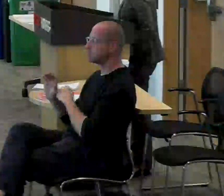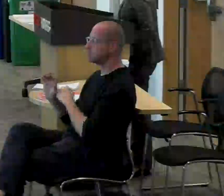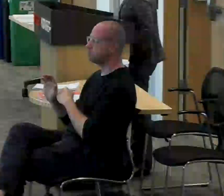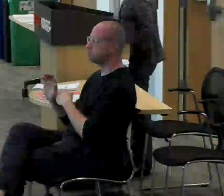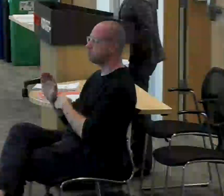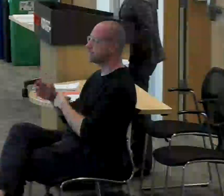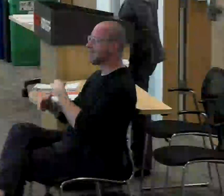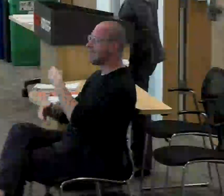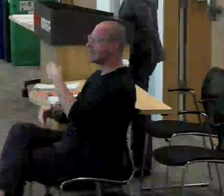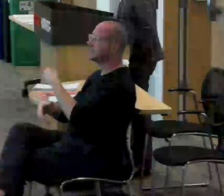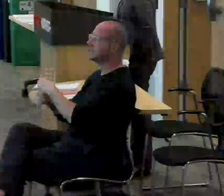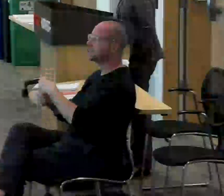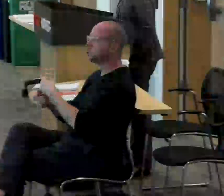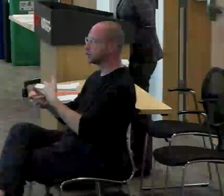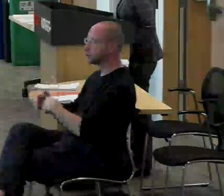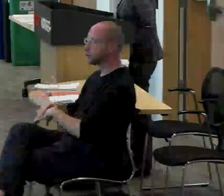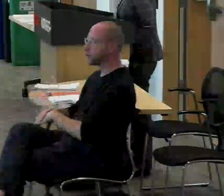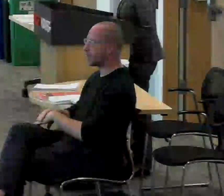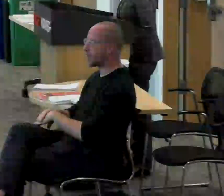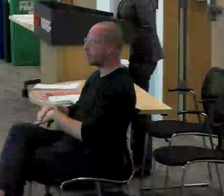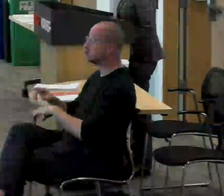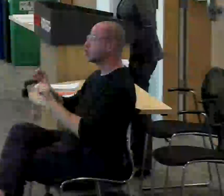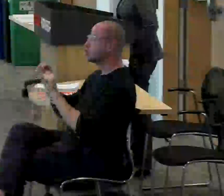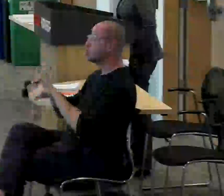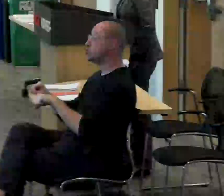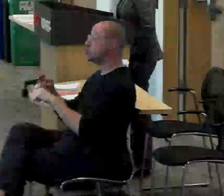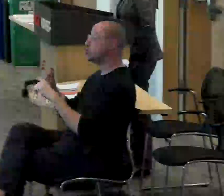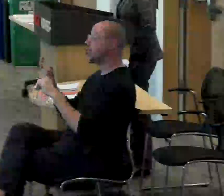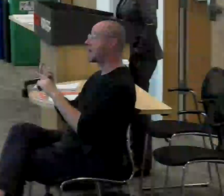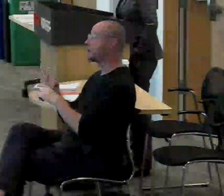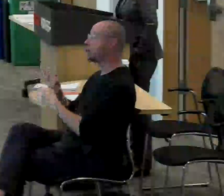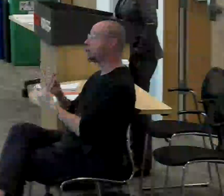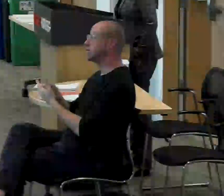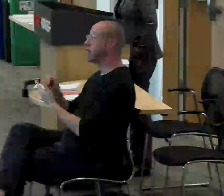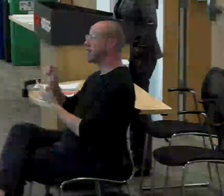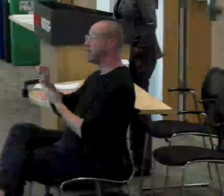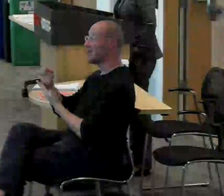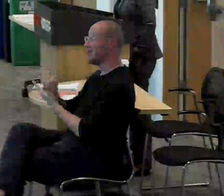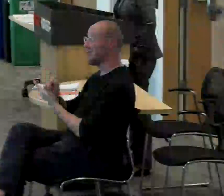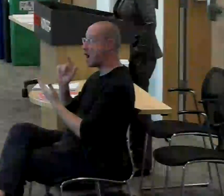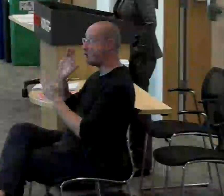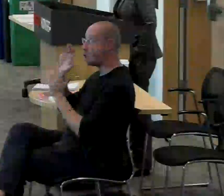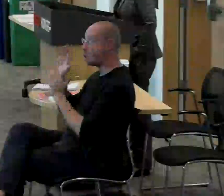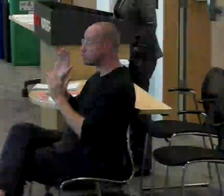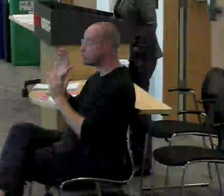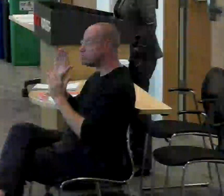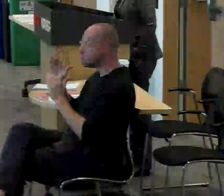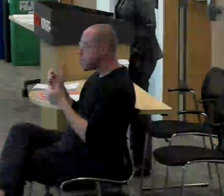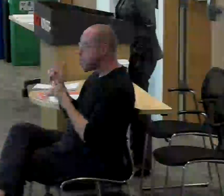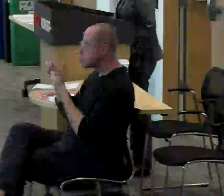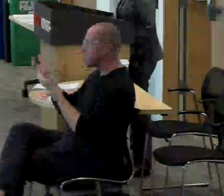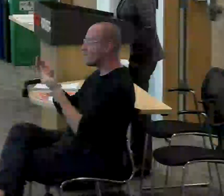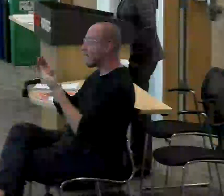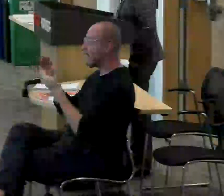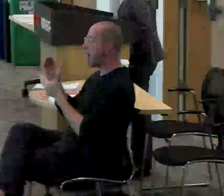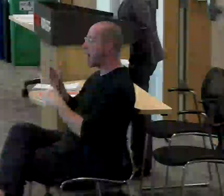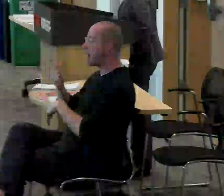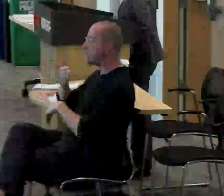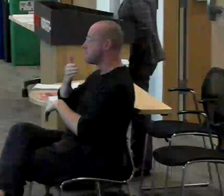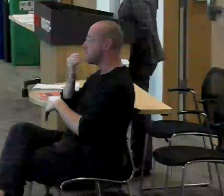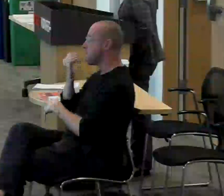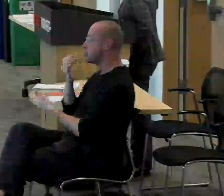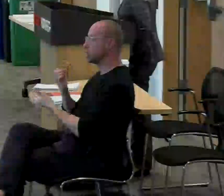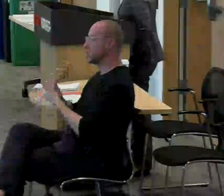the money in these accounts to provide greater economic opportunity, to gain access